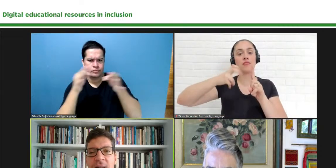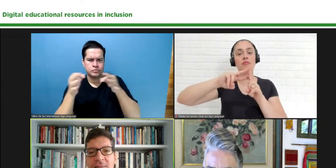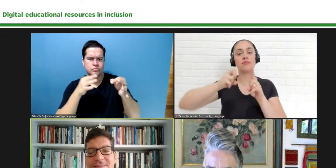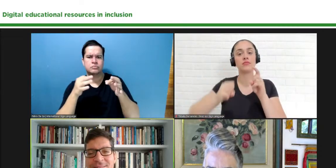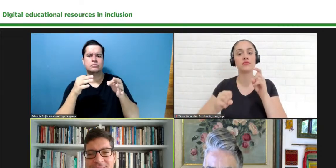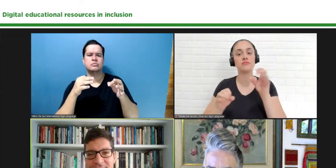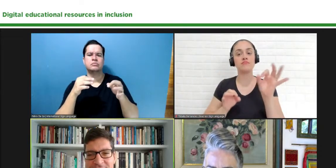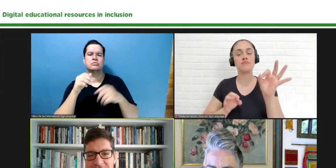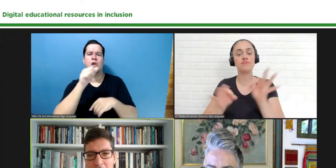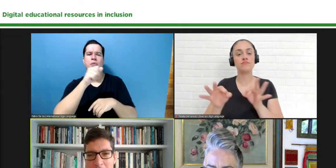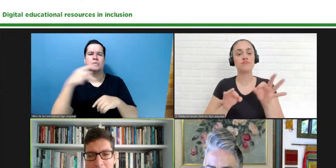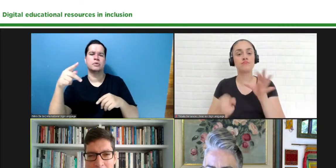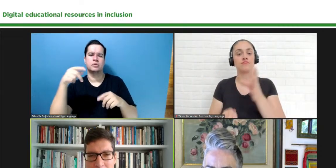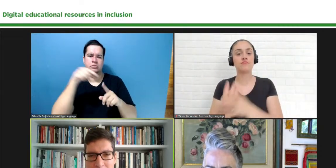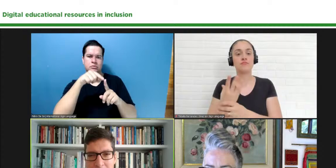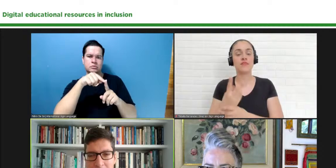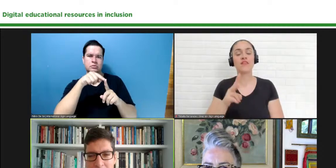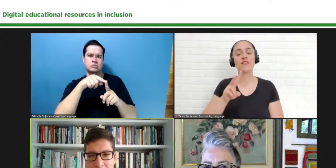Vem Cá?